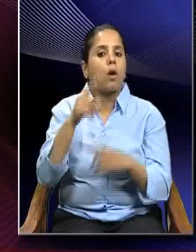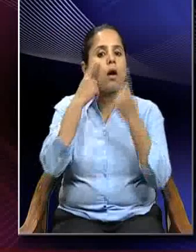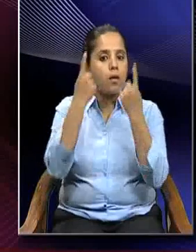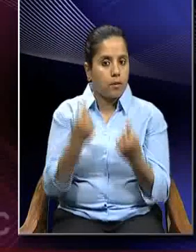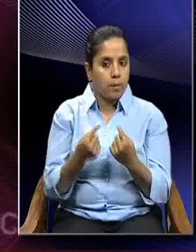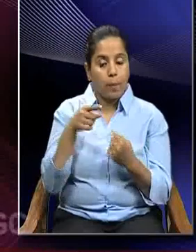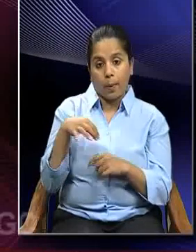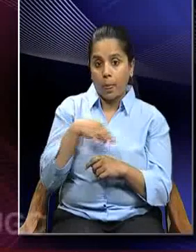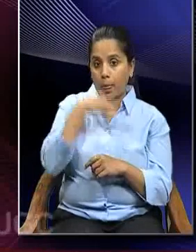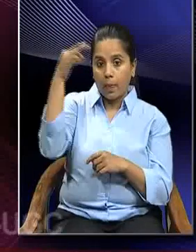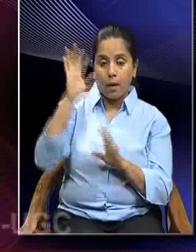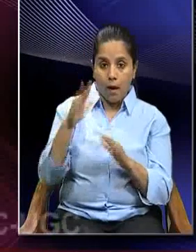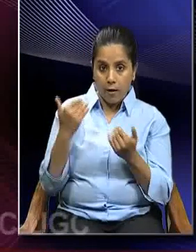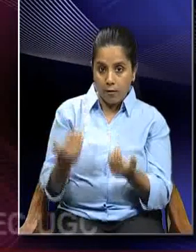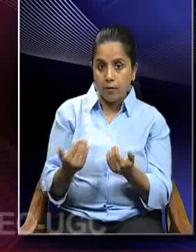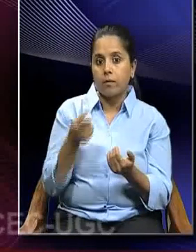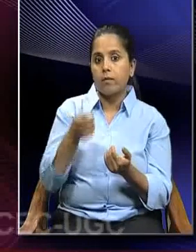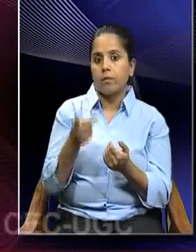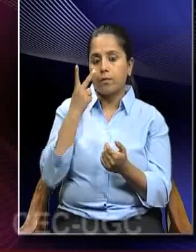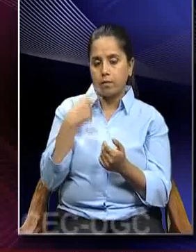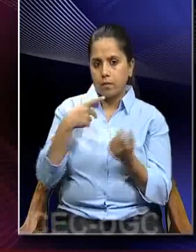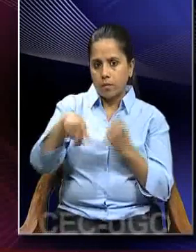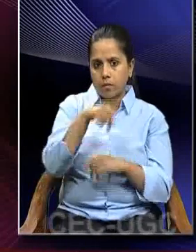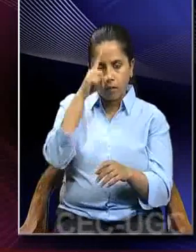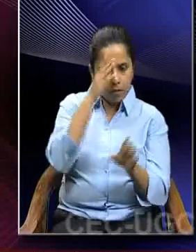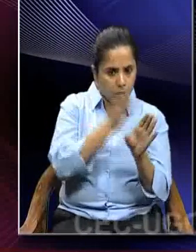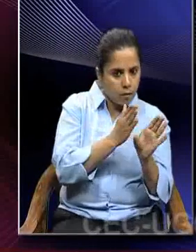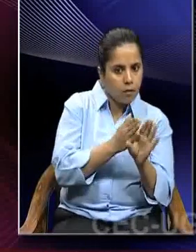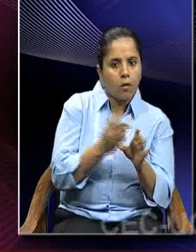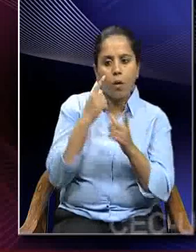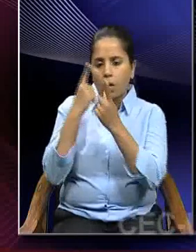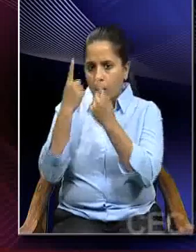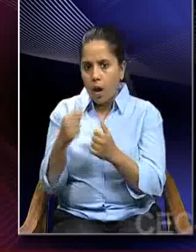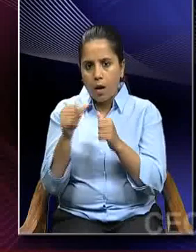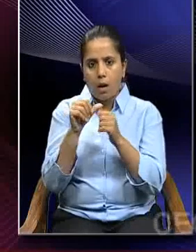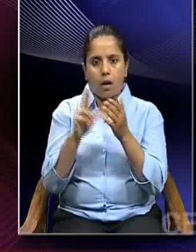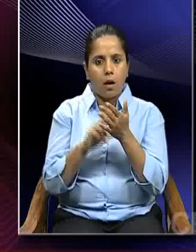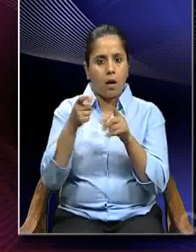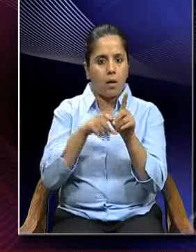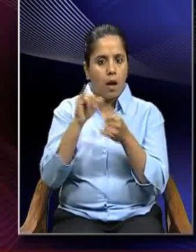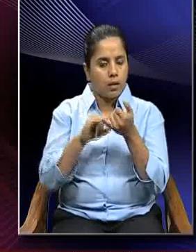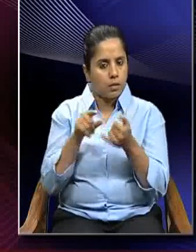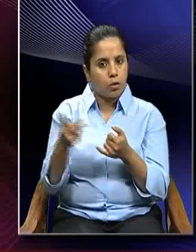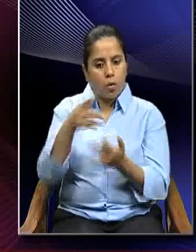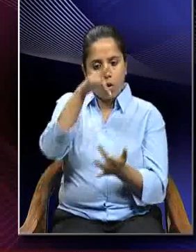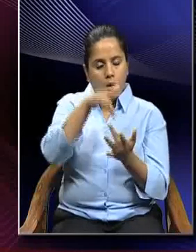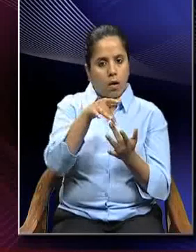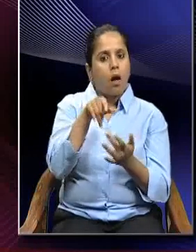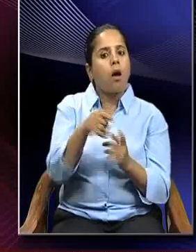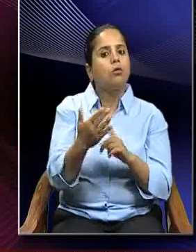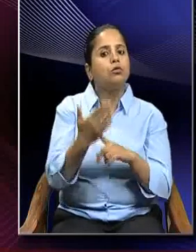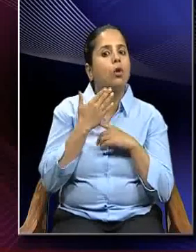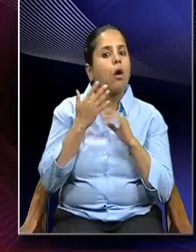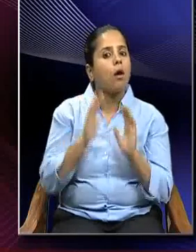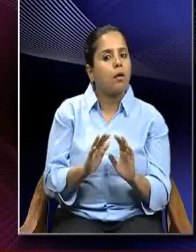the spirituality which comes between the psyche and analysis. And it is giving us a signal.